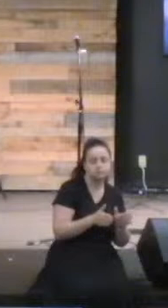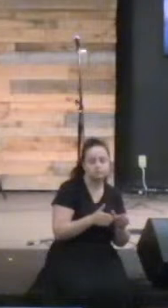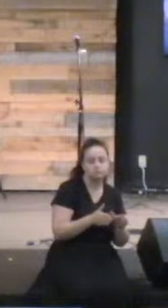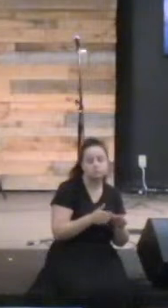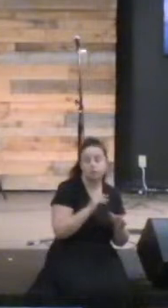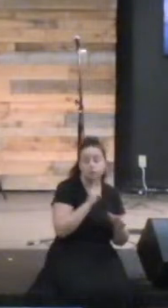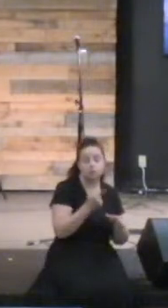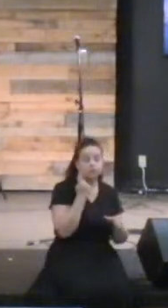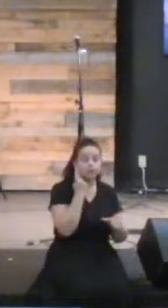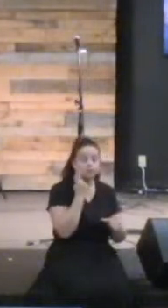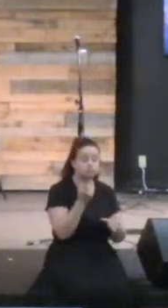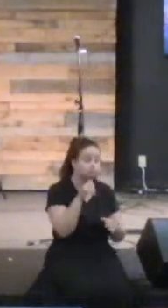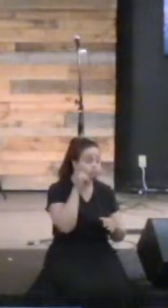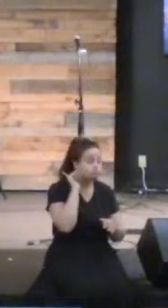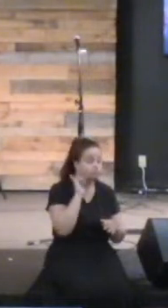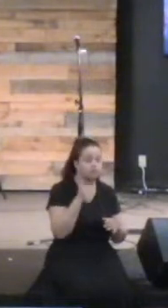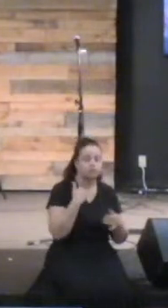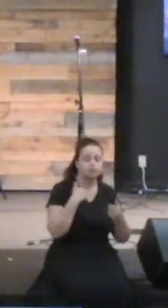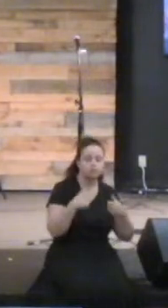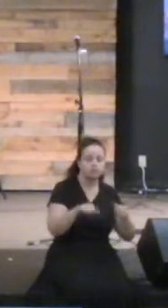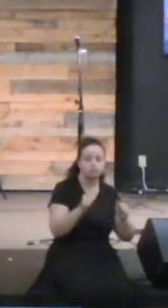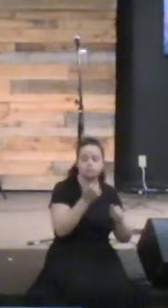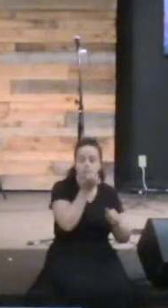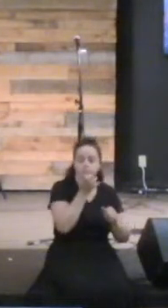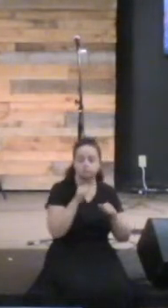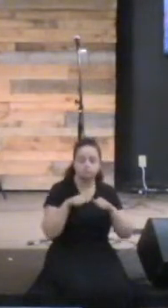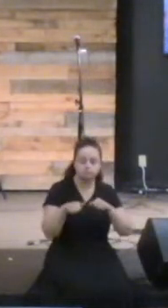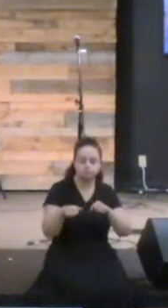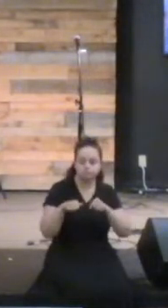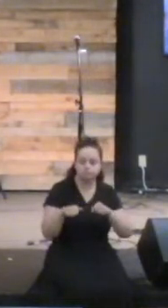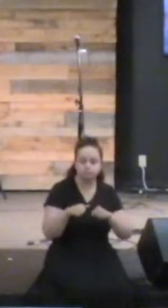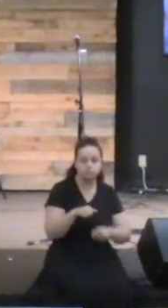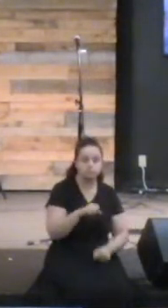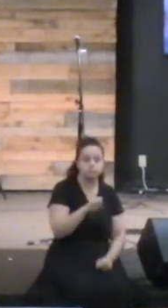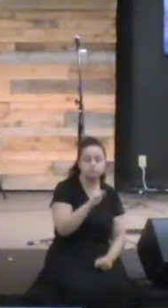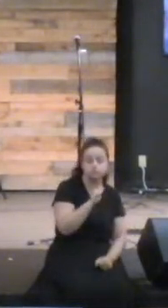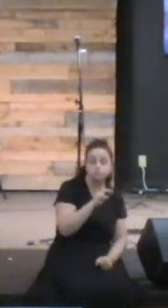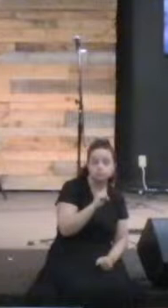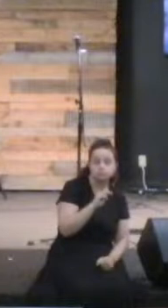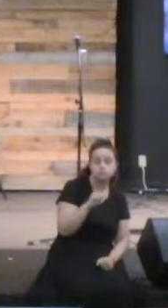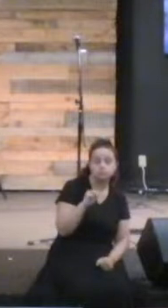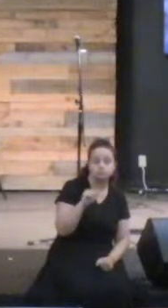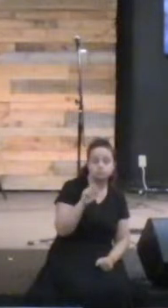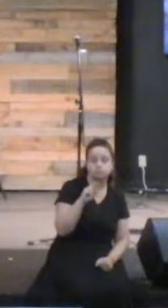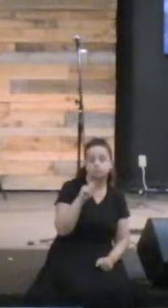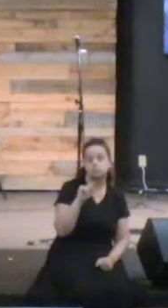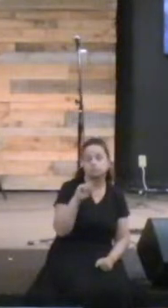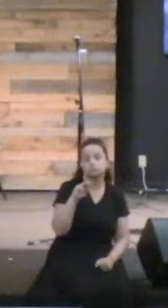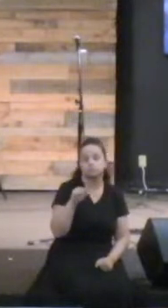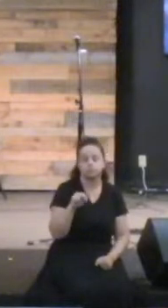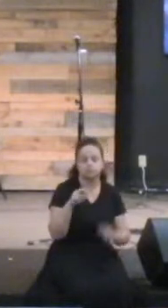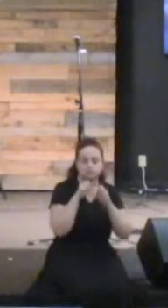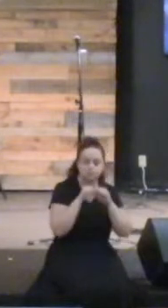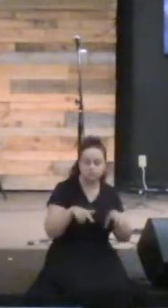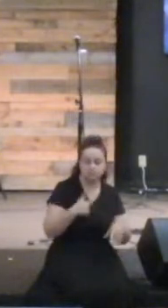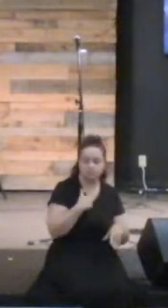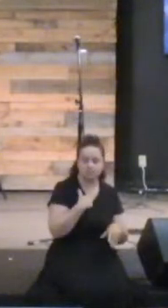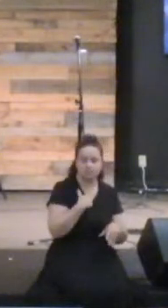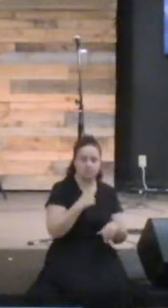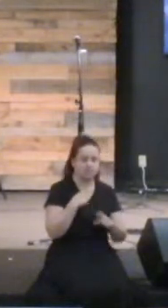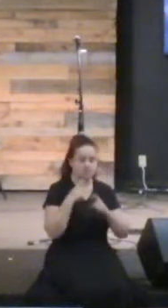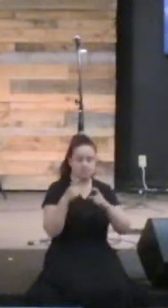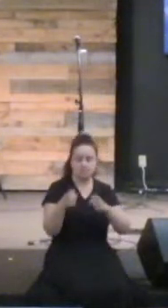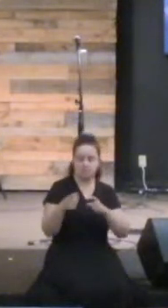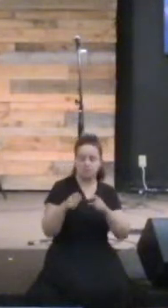I was trying to mow the law Sam Martin has been a blessing to my life uh he he he gave us a lawnmower I think it was his